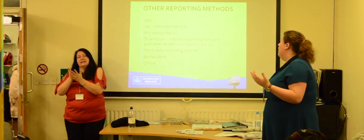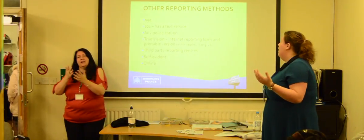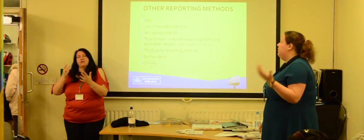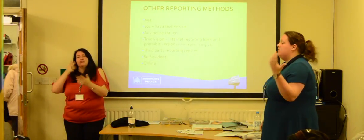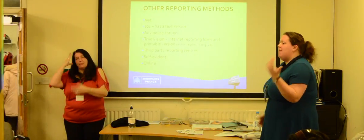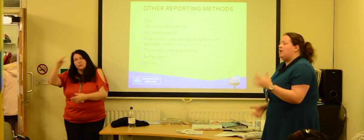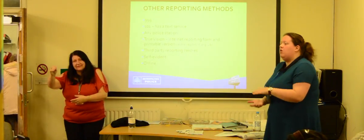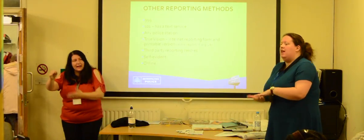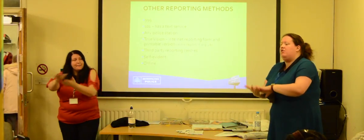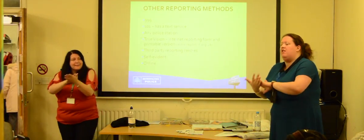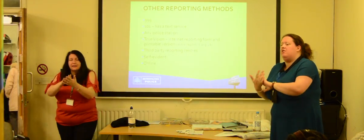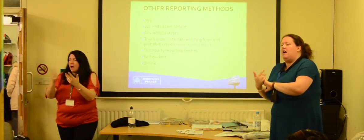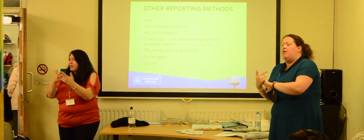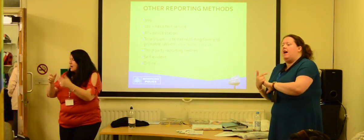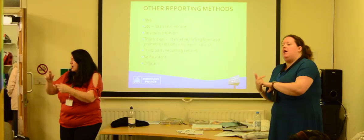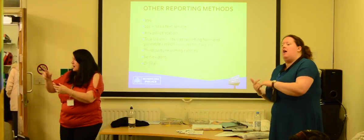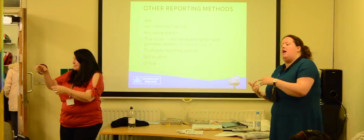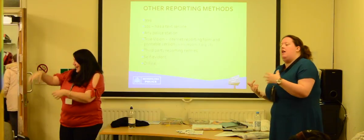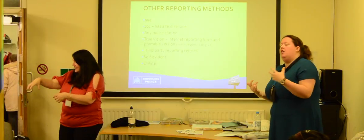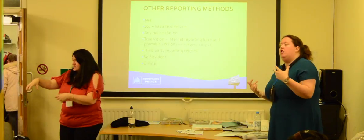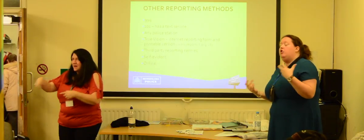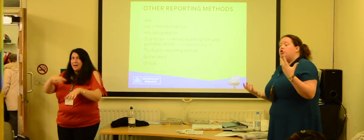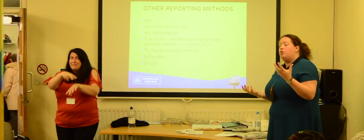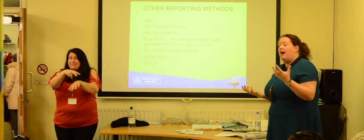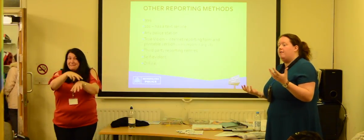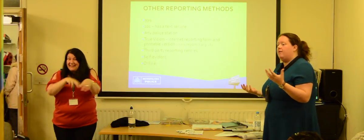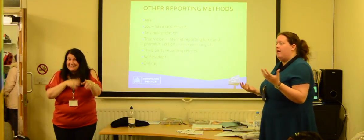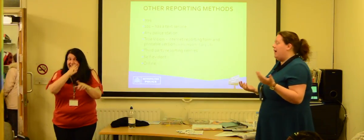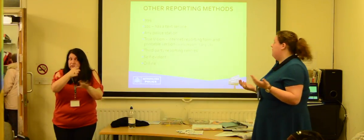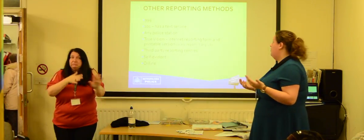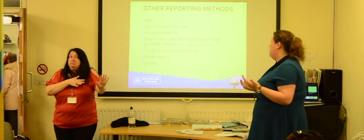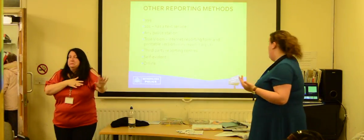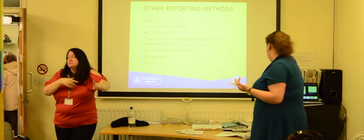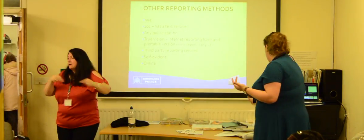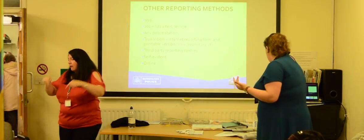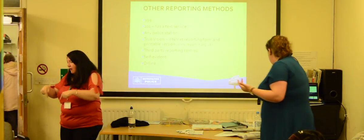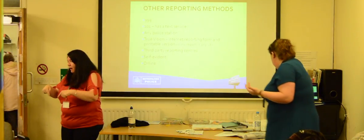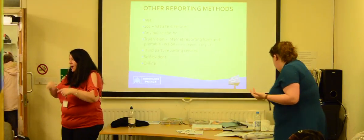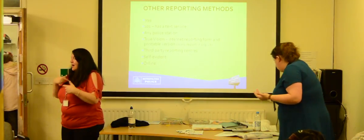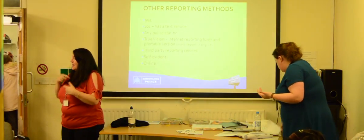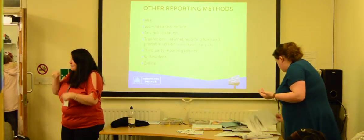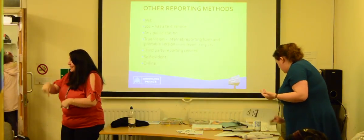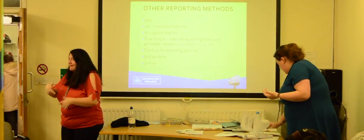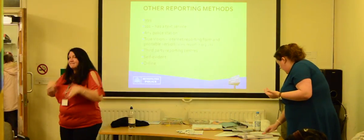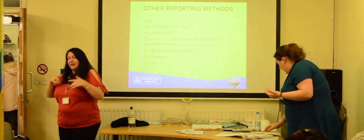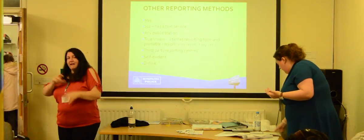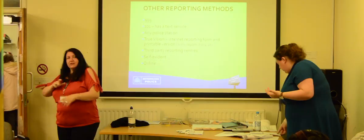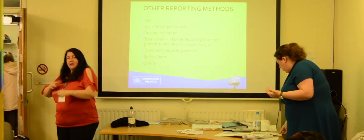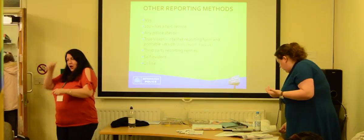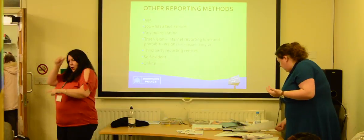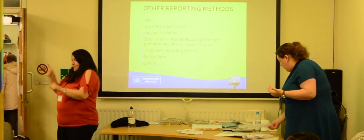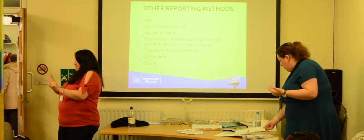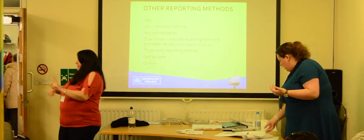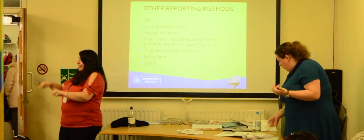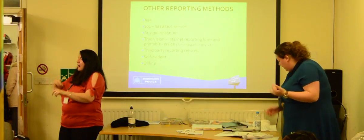Well, there's many organisations out there in London who do have third-party reporting centres.